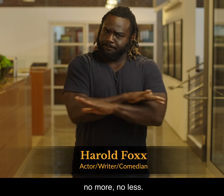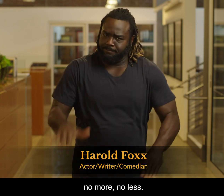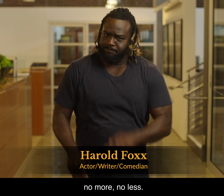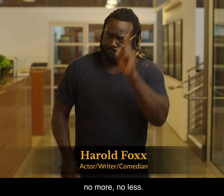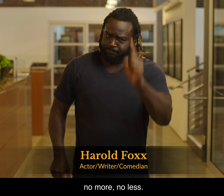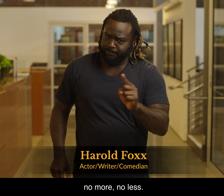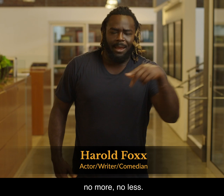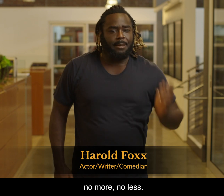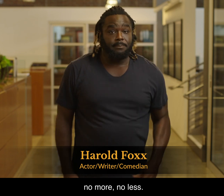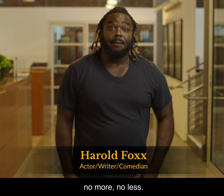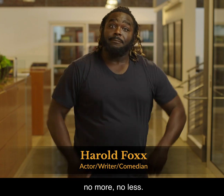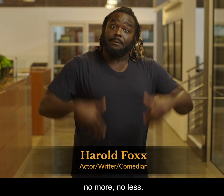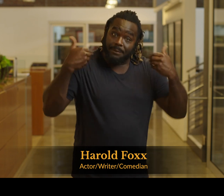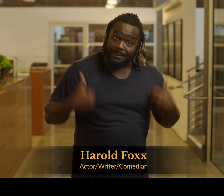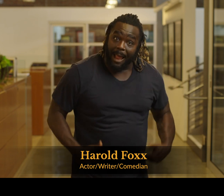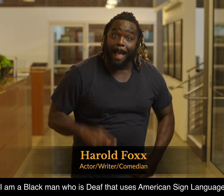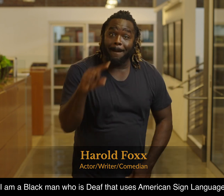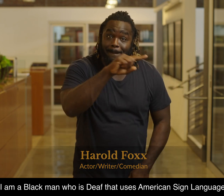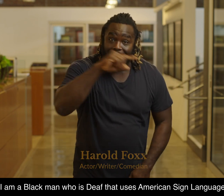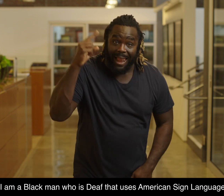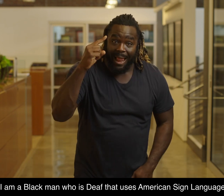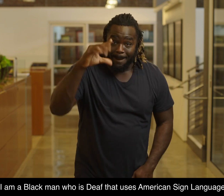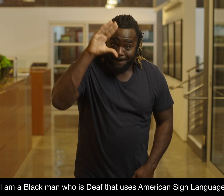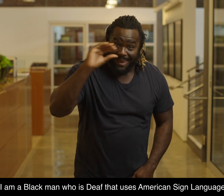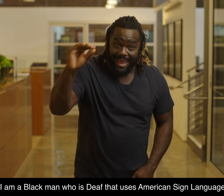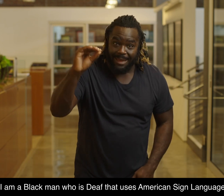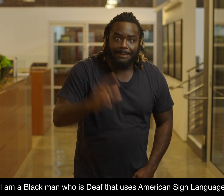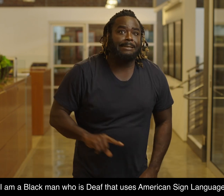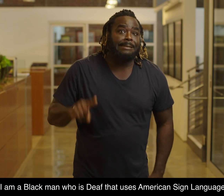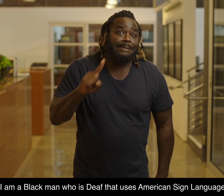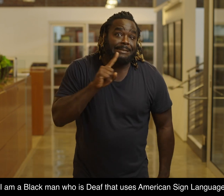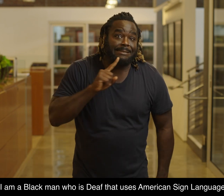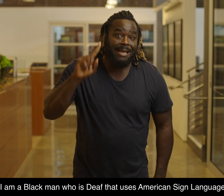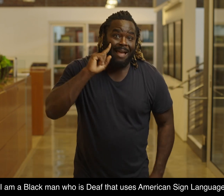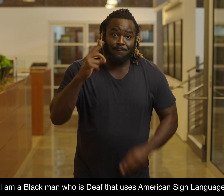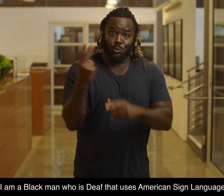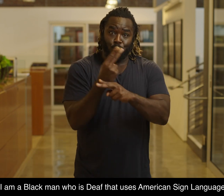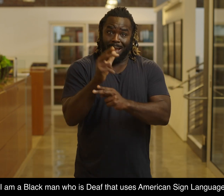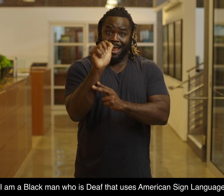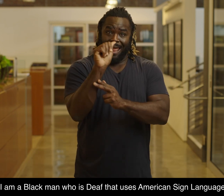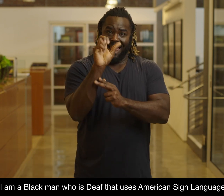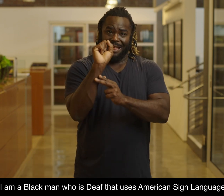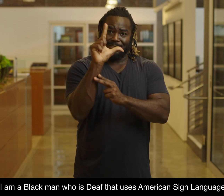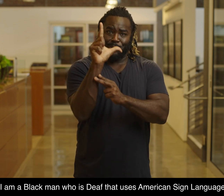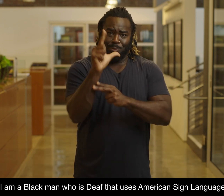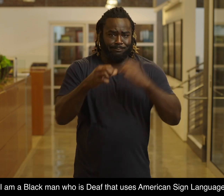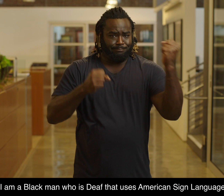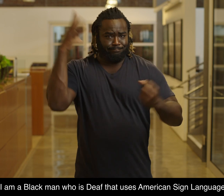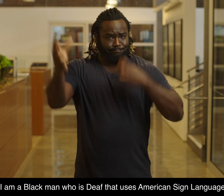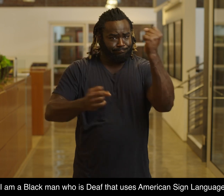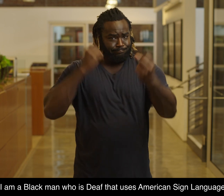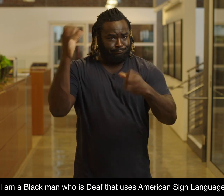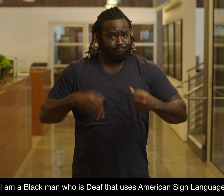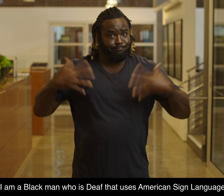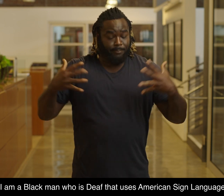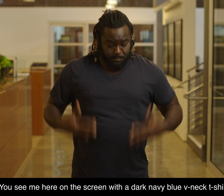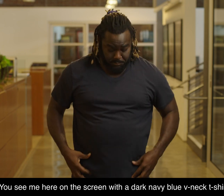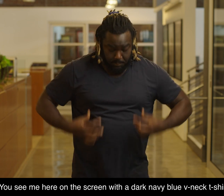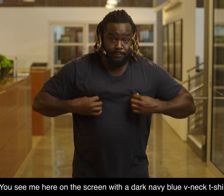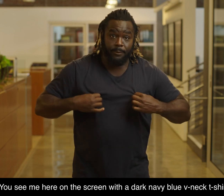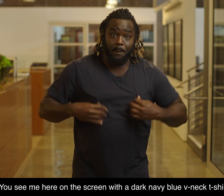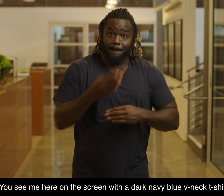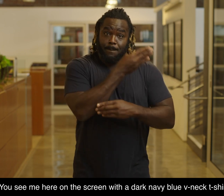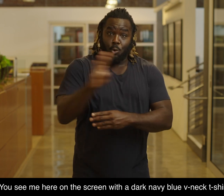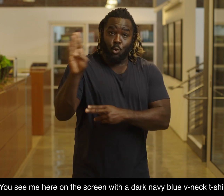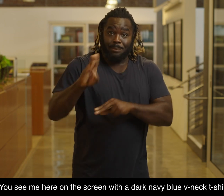no more, no less. I am a black man who is deaf that uses American Sign Language. You